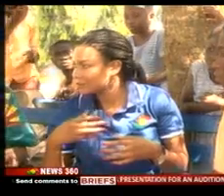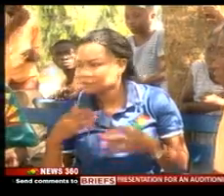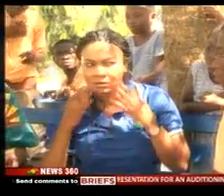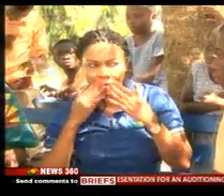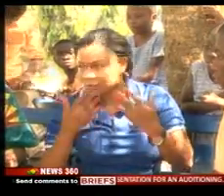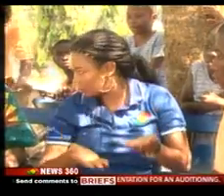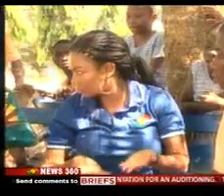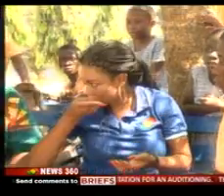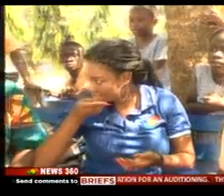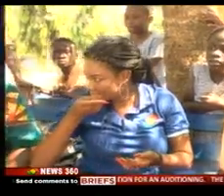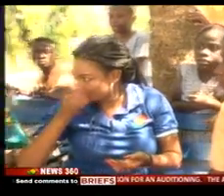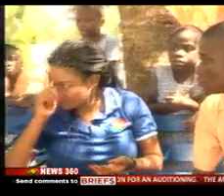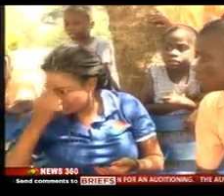for coming.